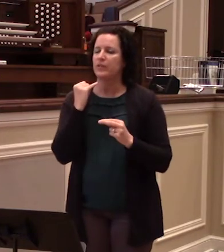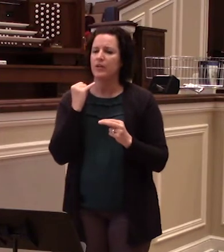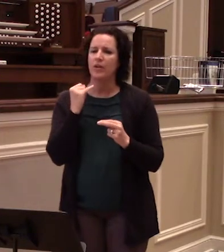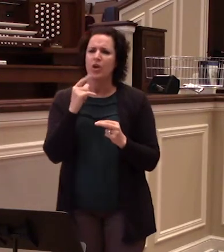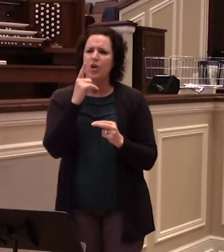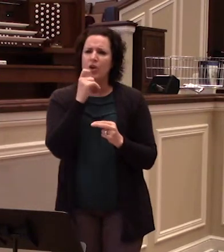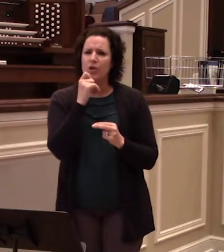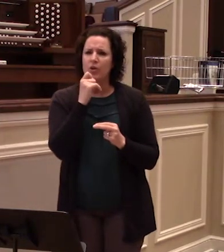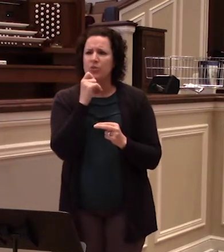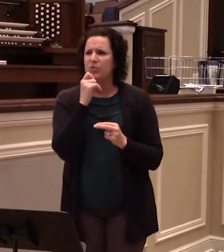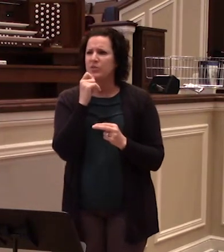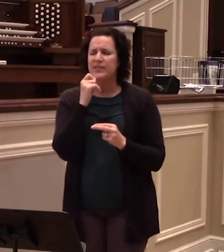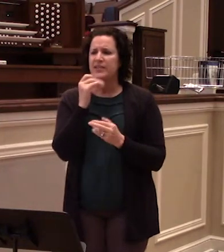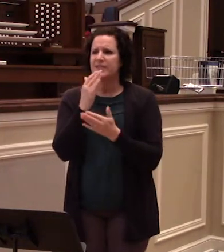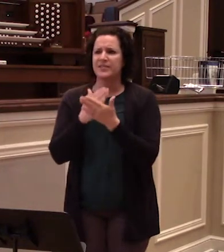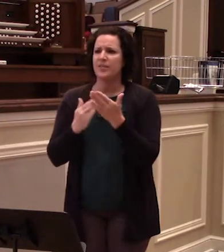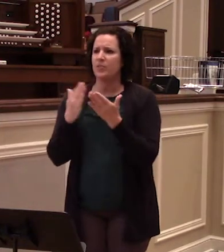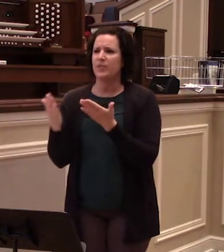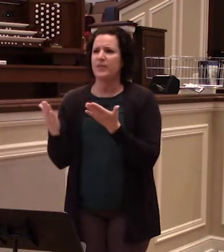about?